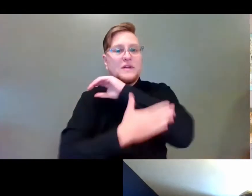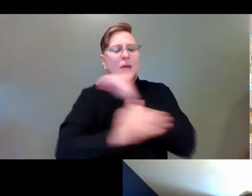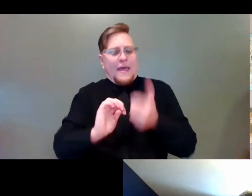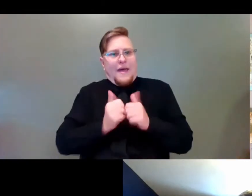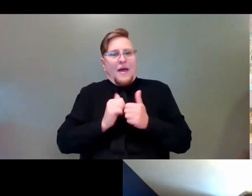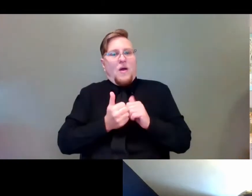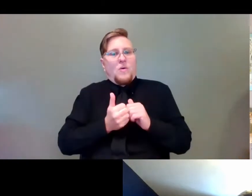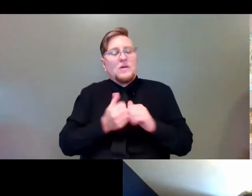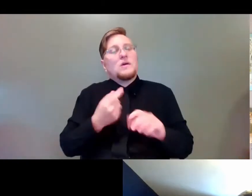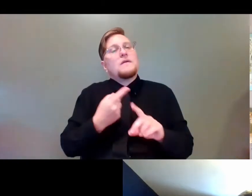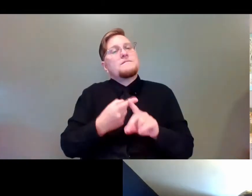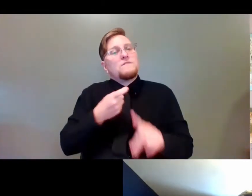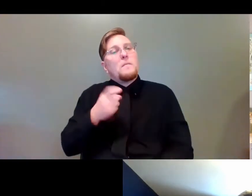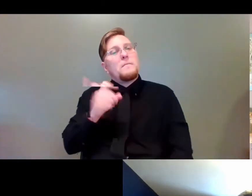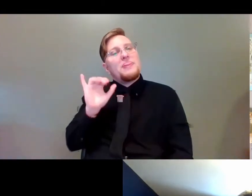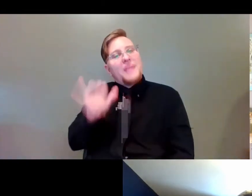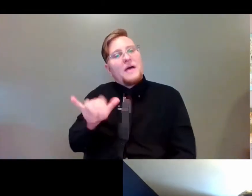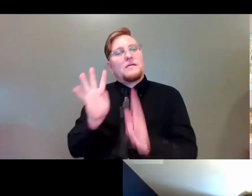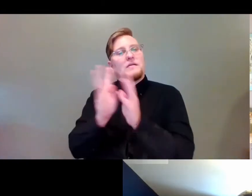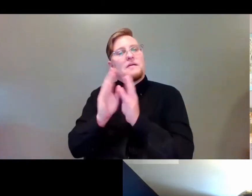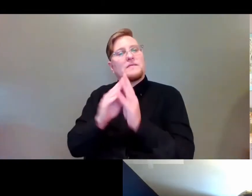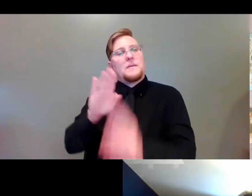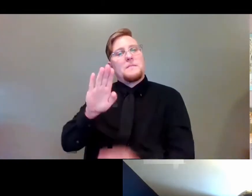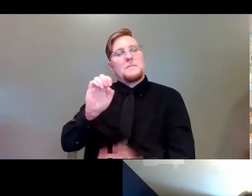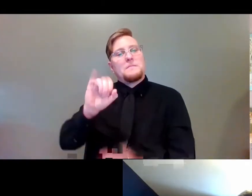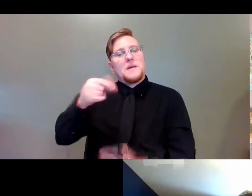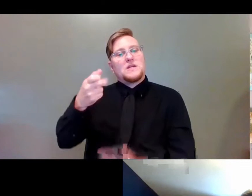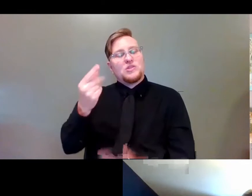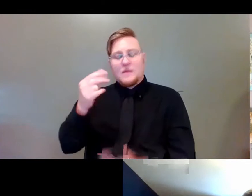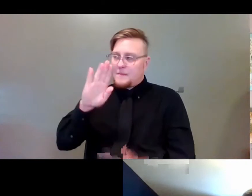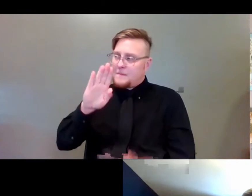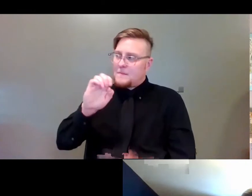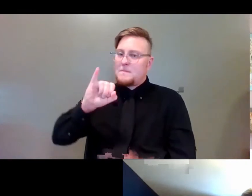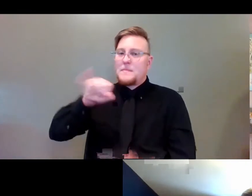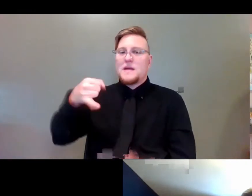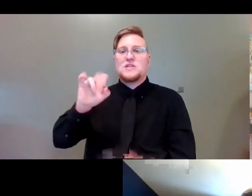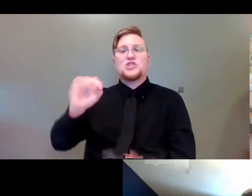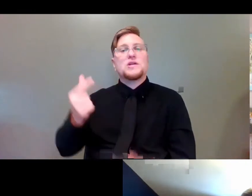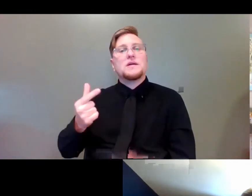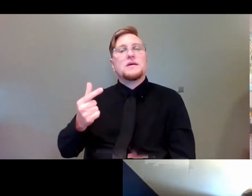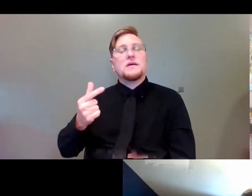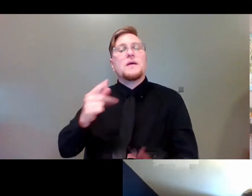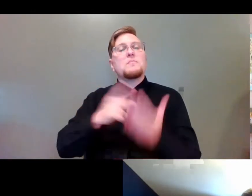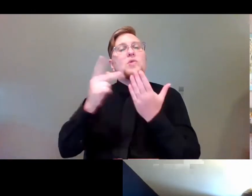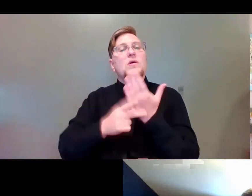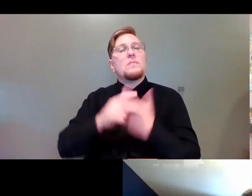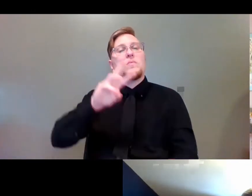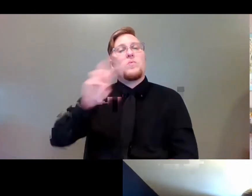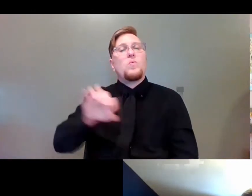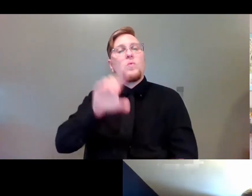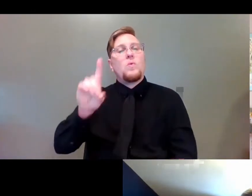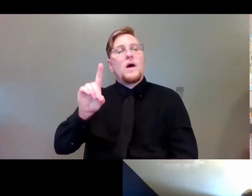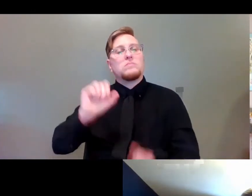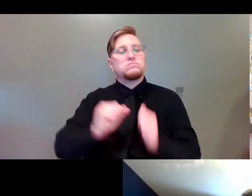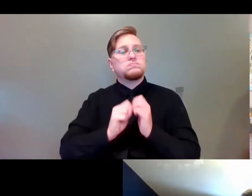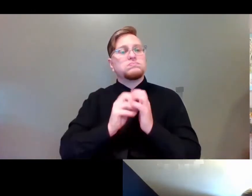from Beijing that WILD was born. And I think perhaps, you know, in WILD, there's so many